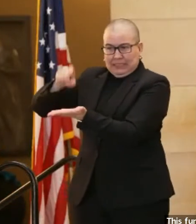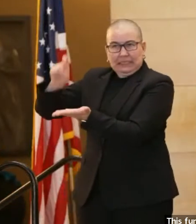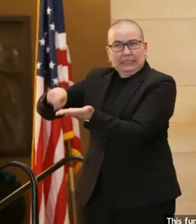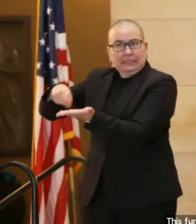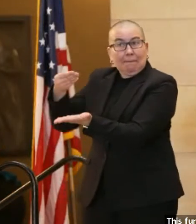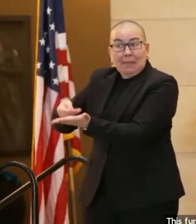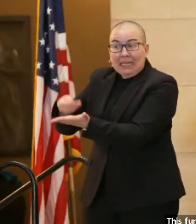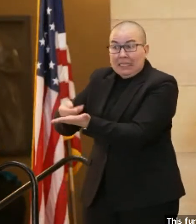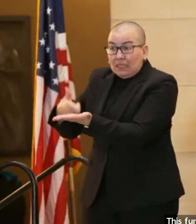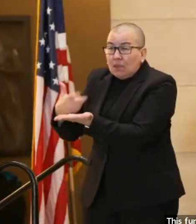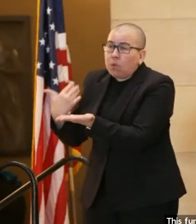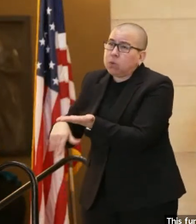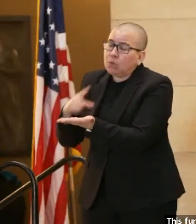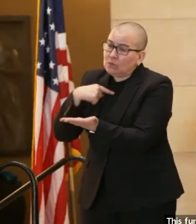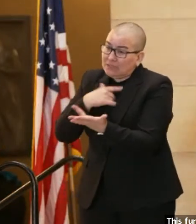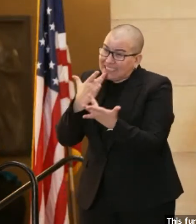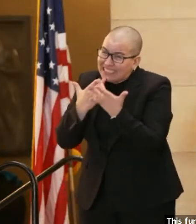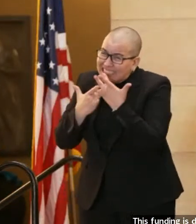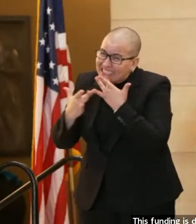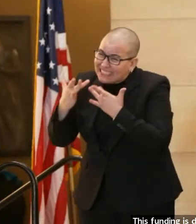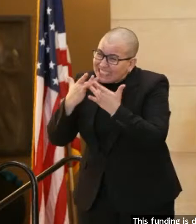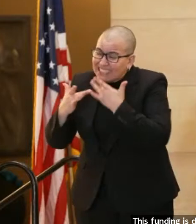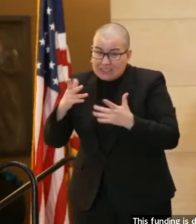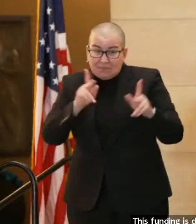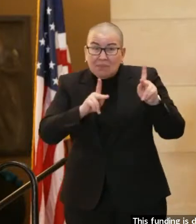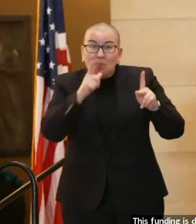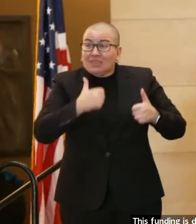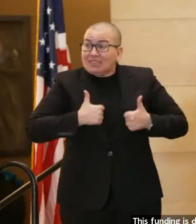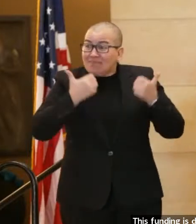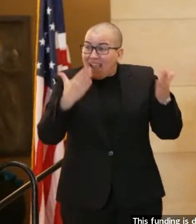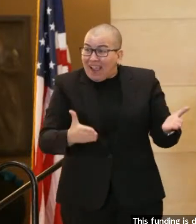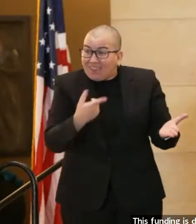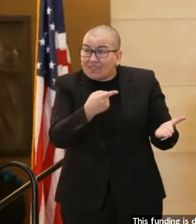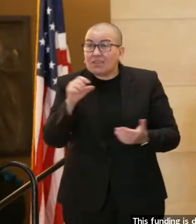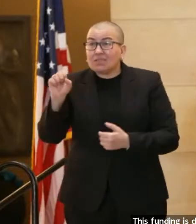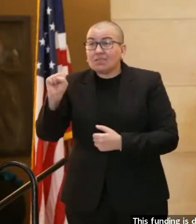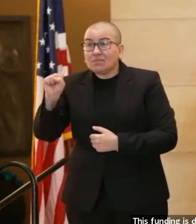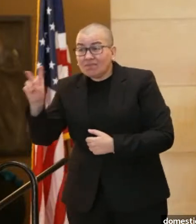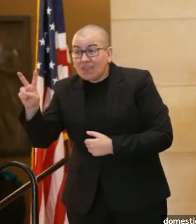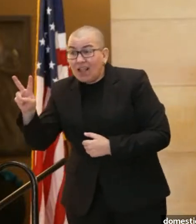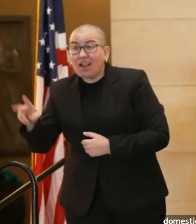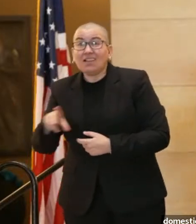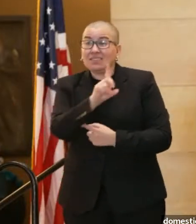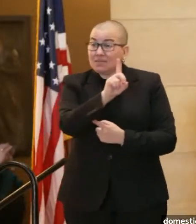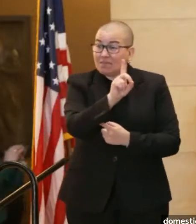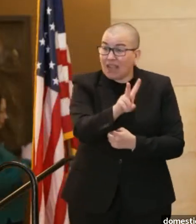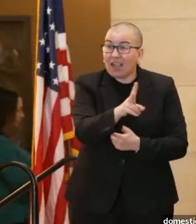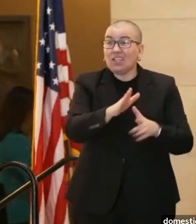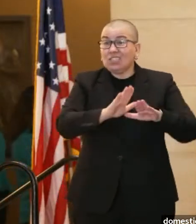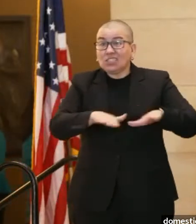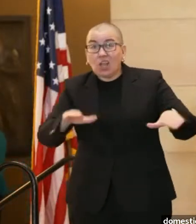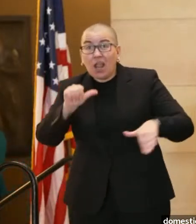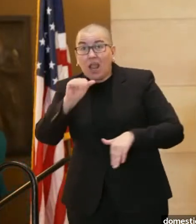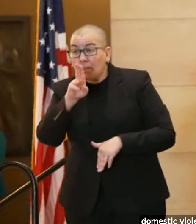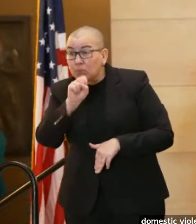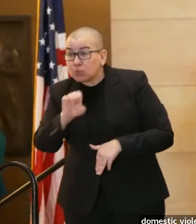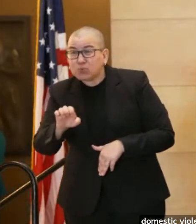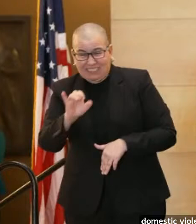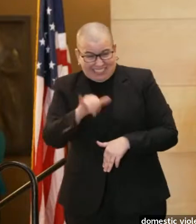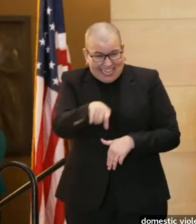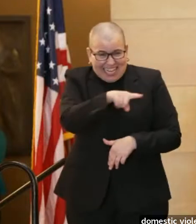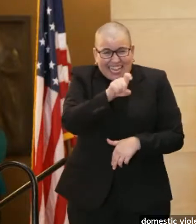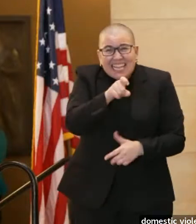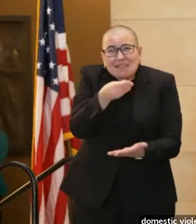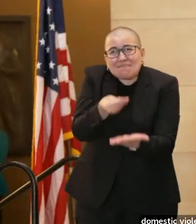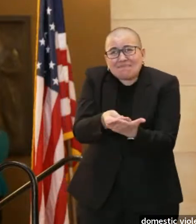of domestic violence, sexual violence, child abuse, and general crime can access services and support that they need and care for